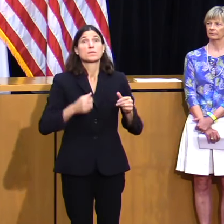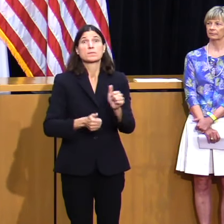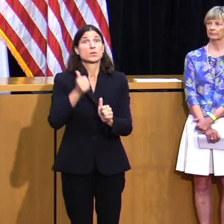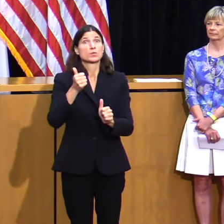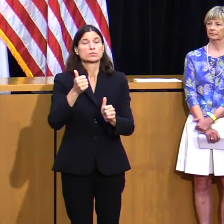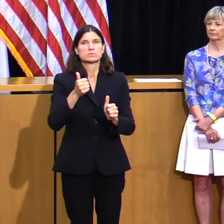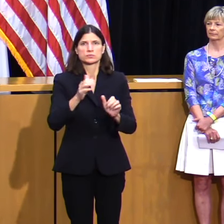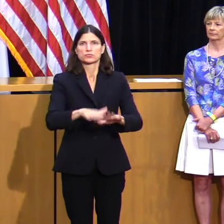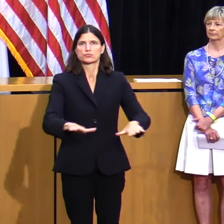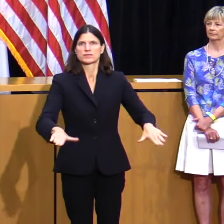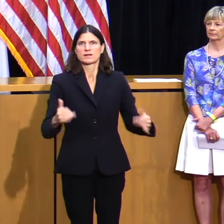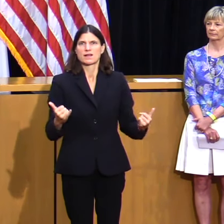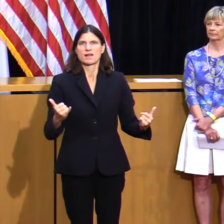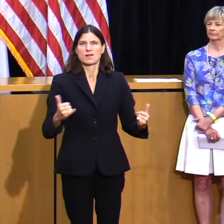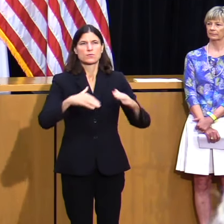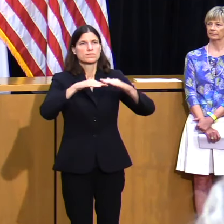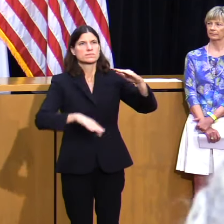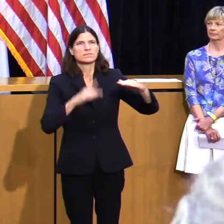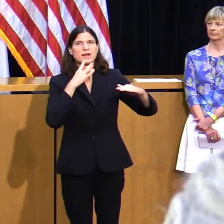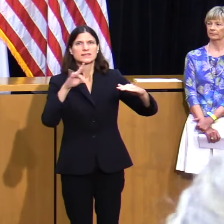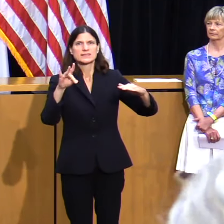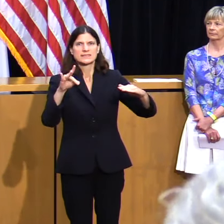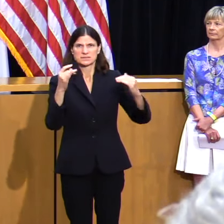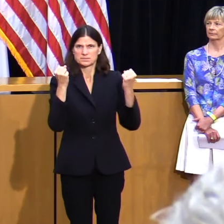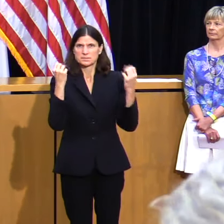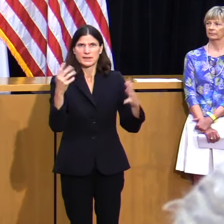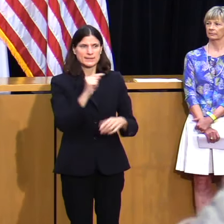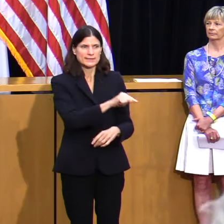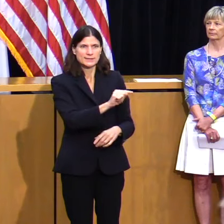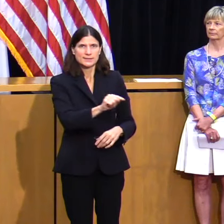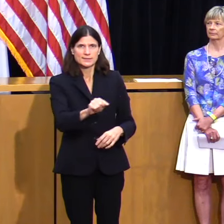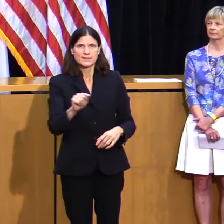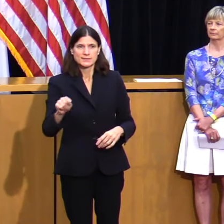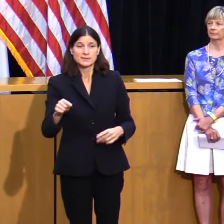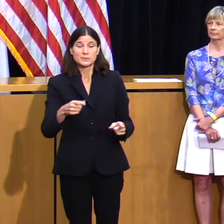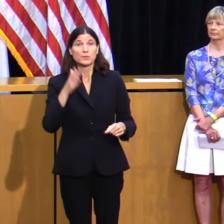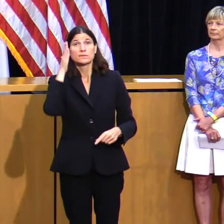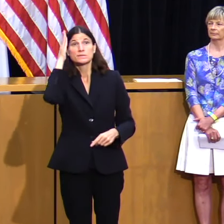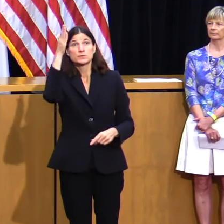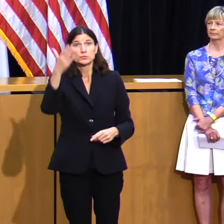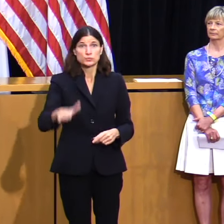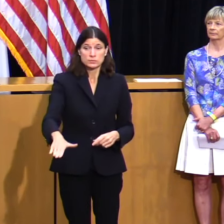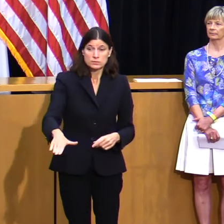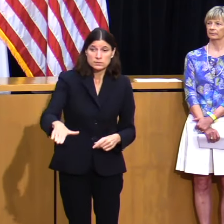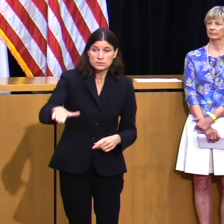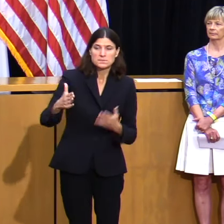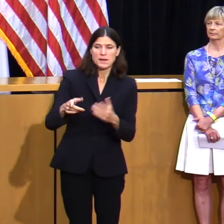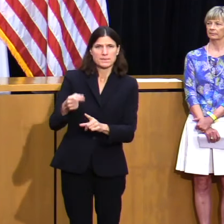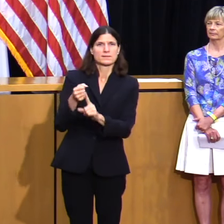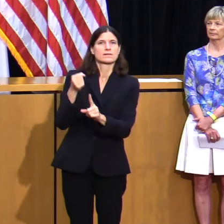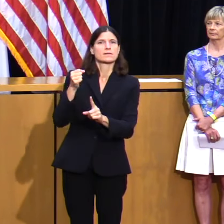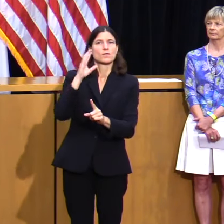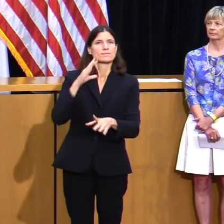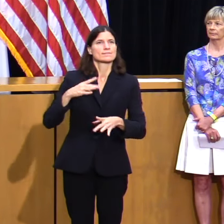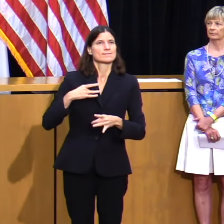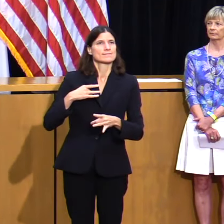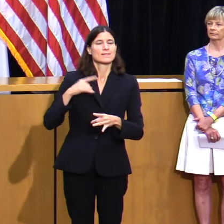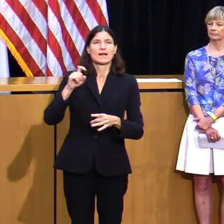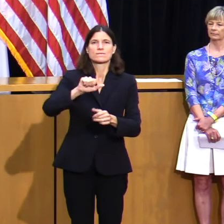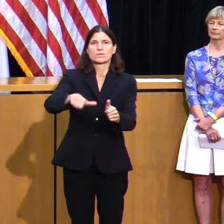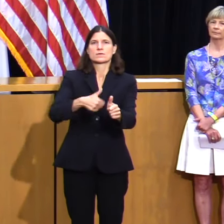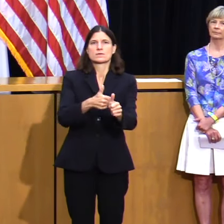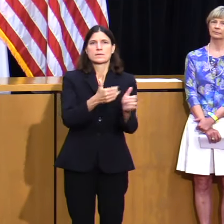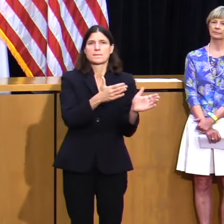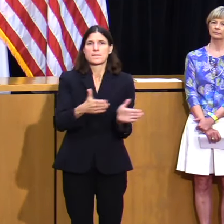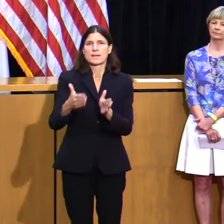among people under the age of 18 going forward. Preparing for these cases, allocating the resources to respond to